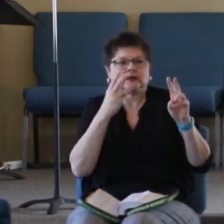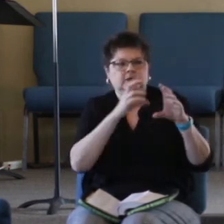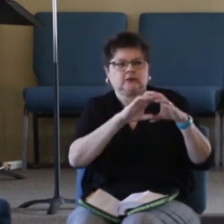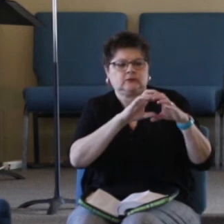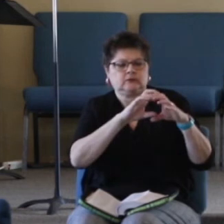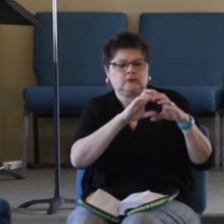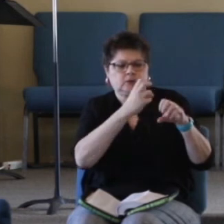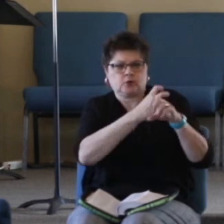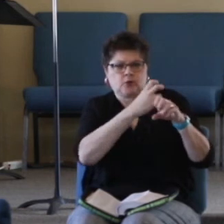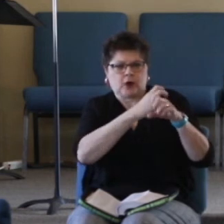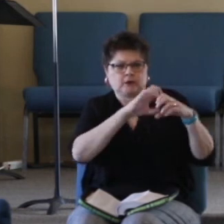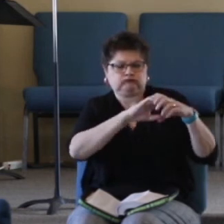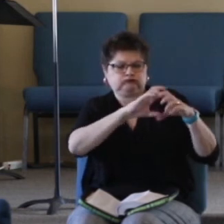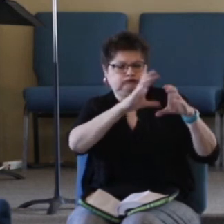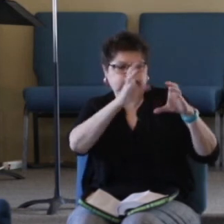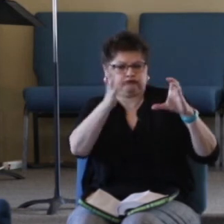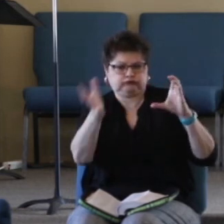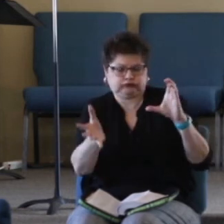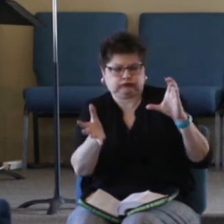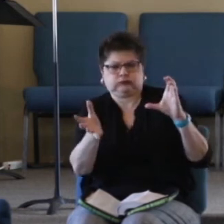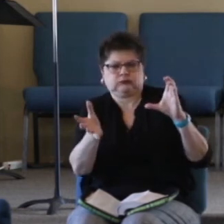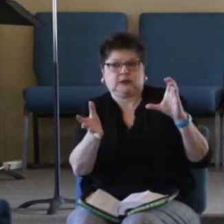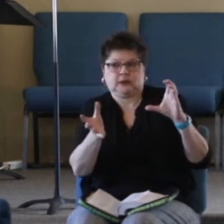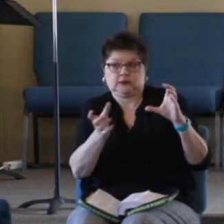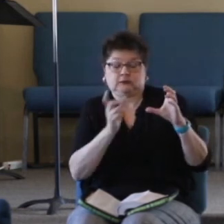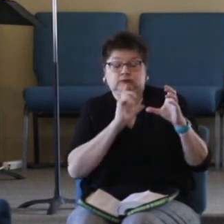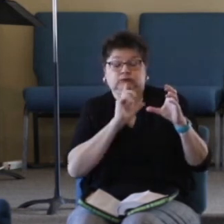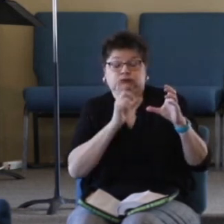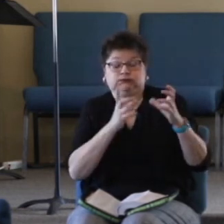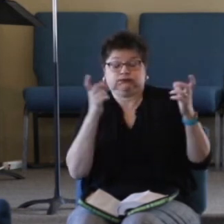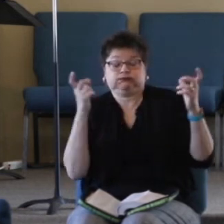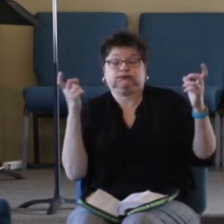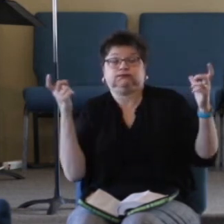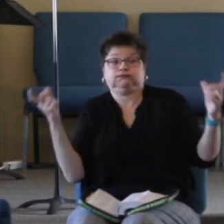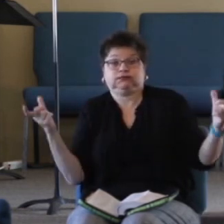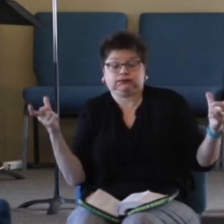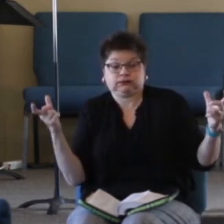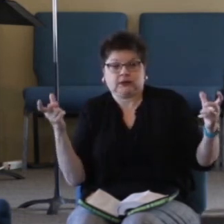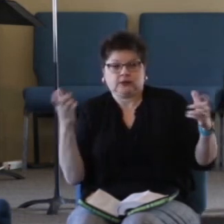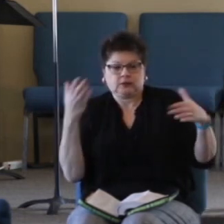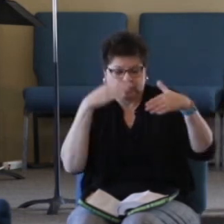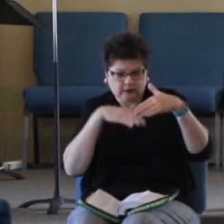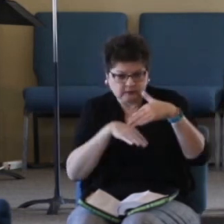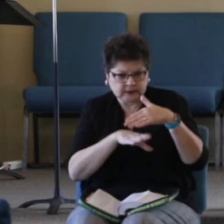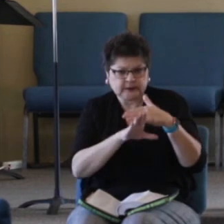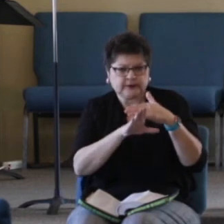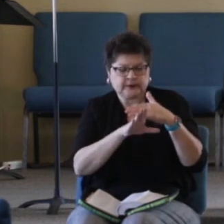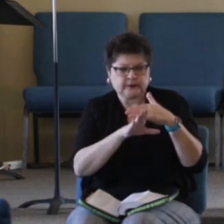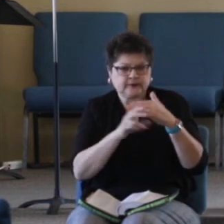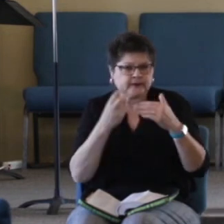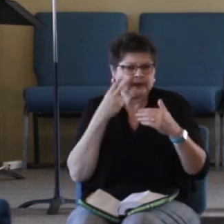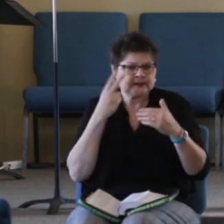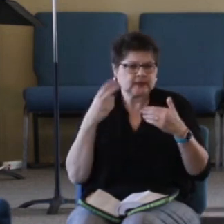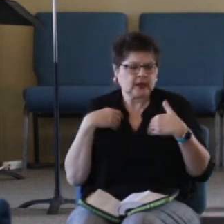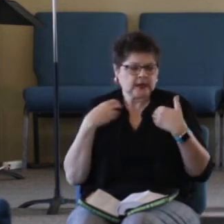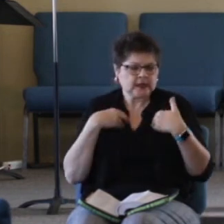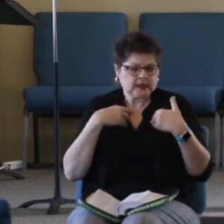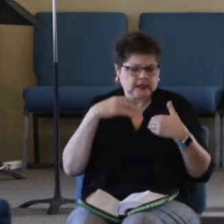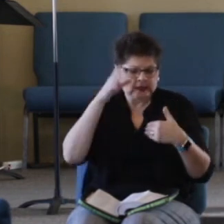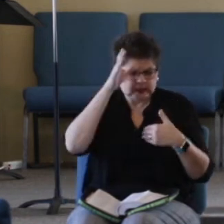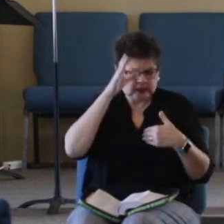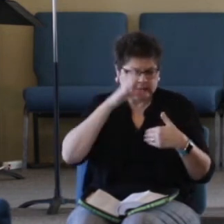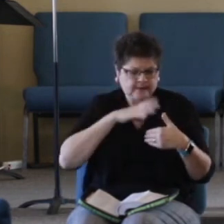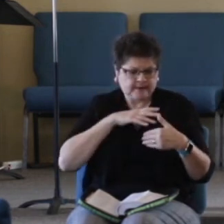rolled away, although it was extremely large. Entering the tomb, they saw a young man sitting at the